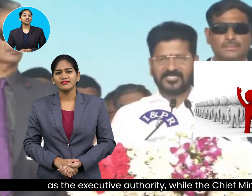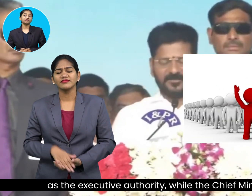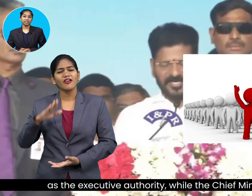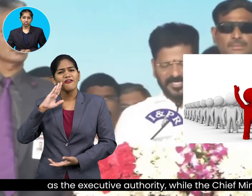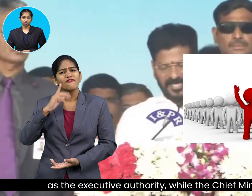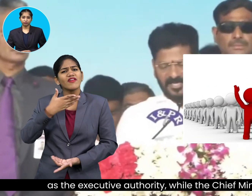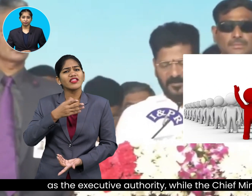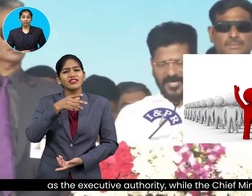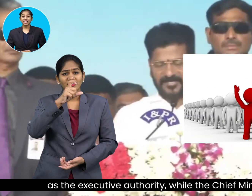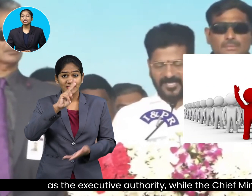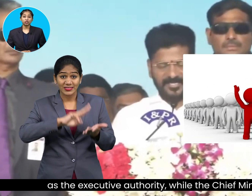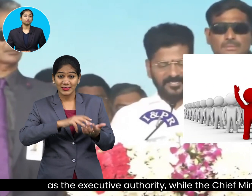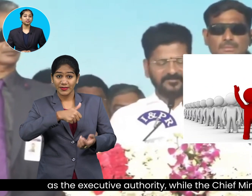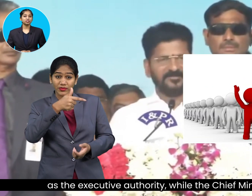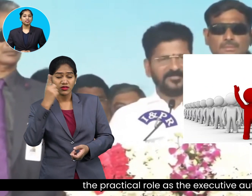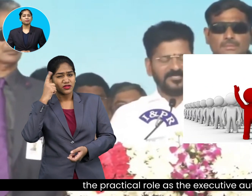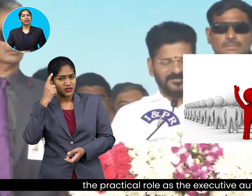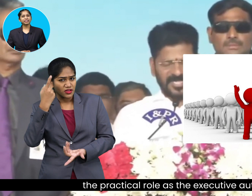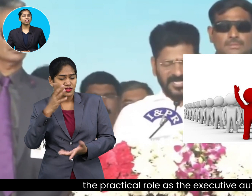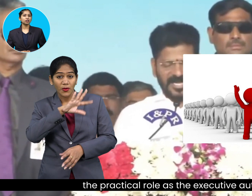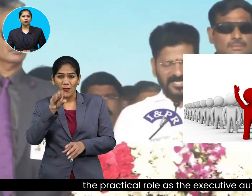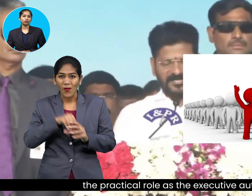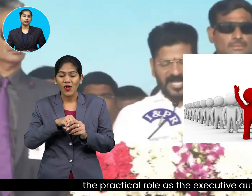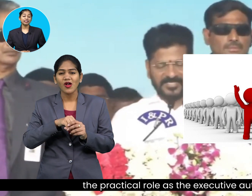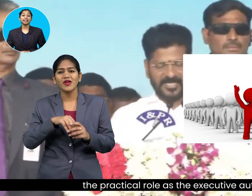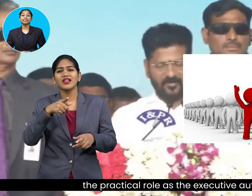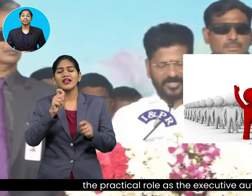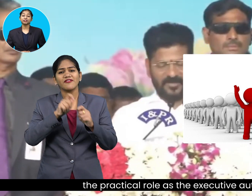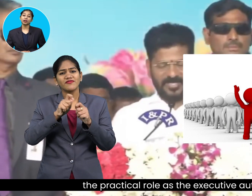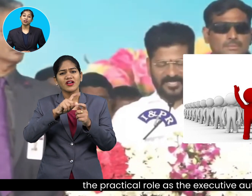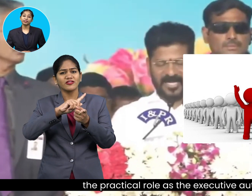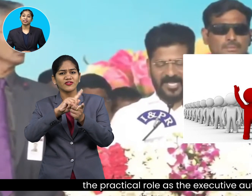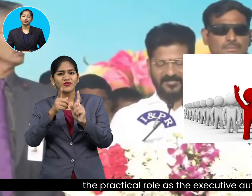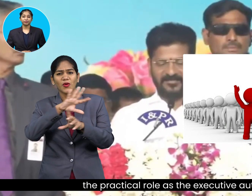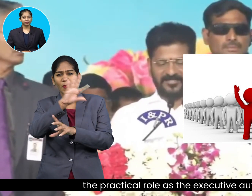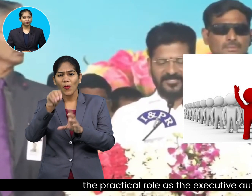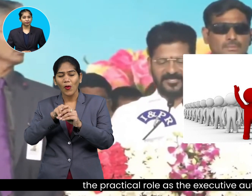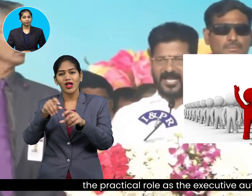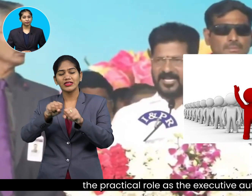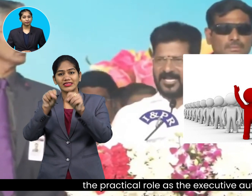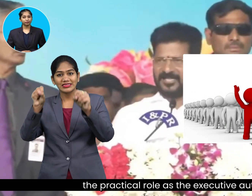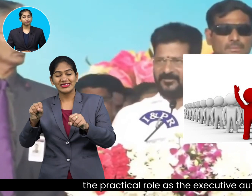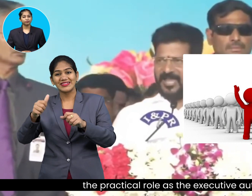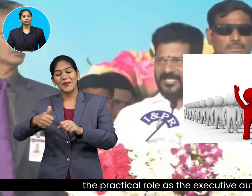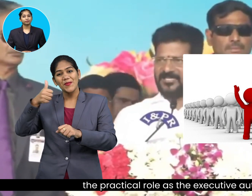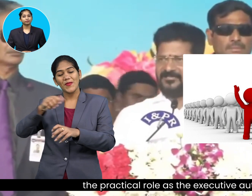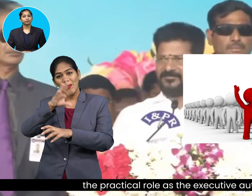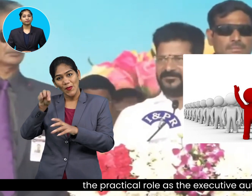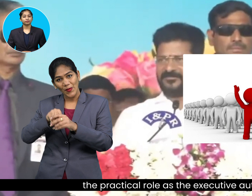While the chief minister assumes the practical role as the executive authority.